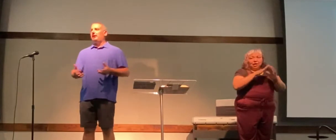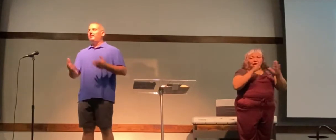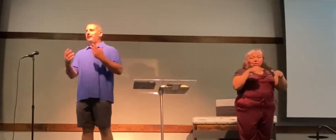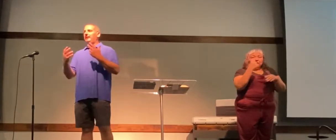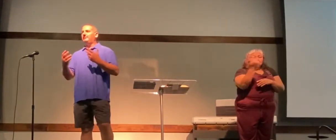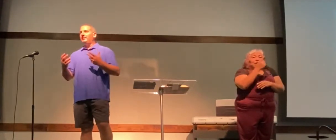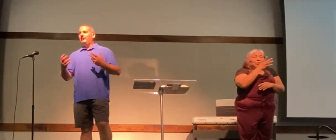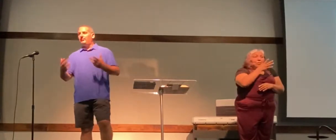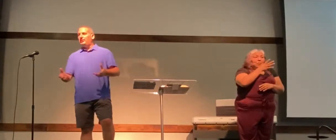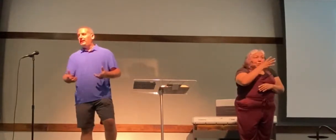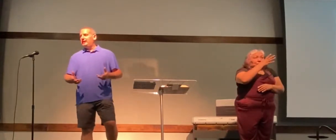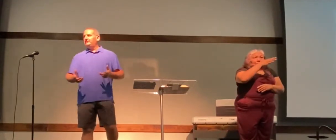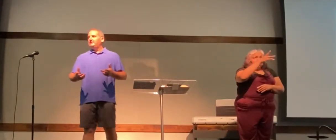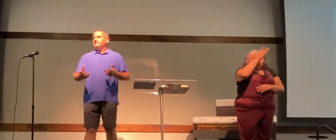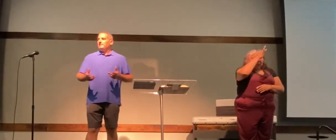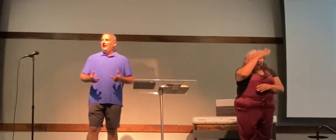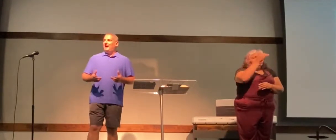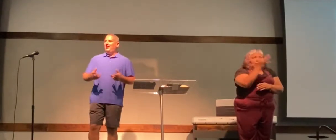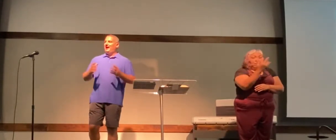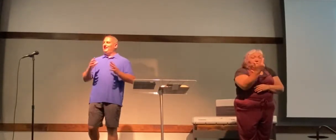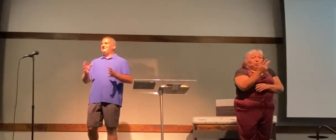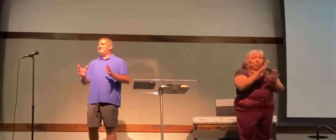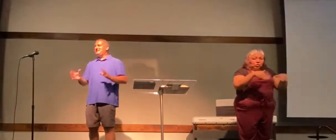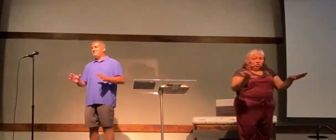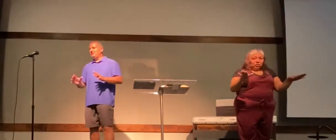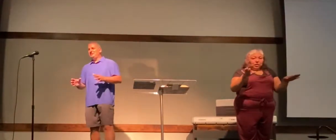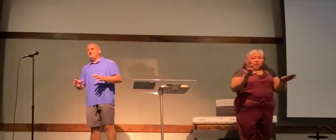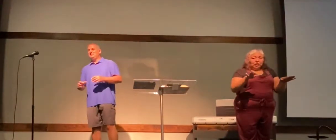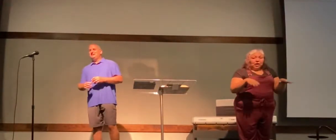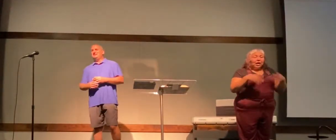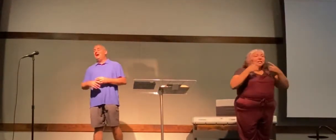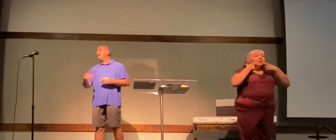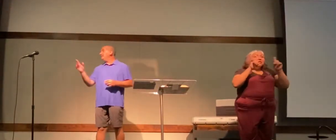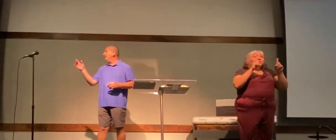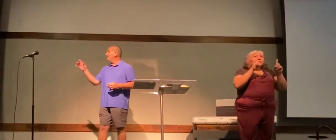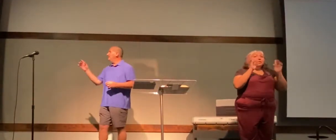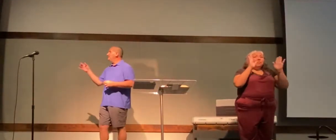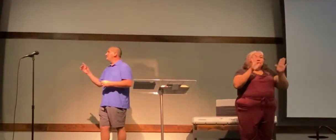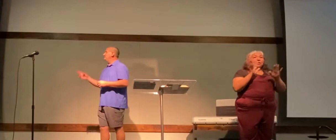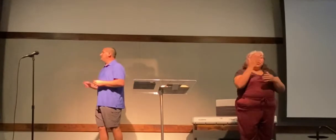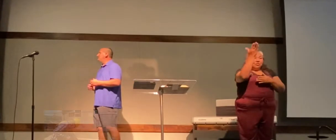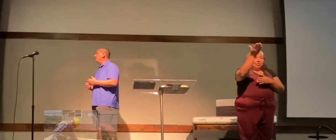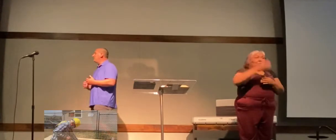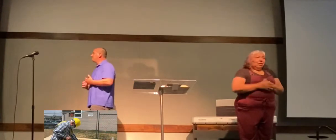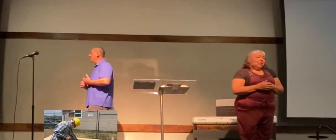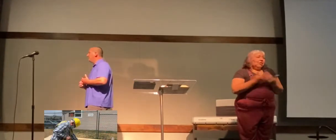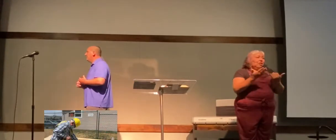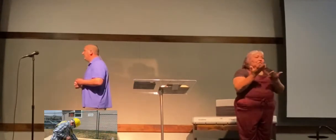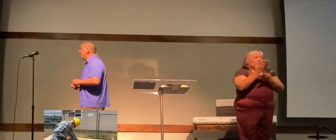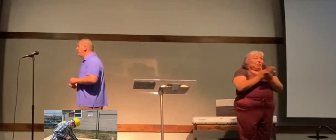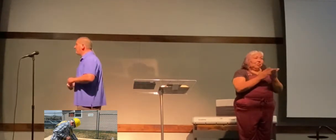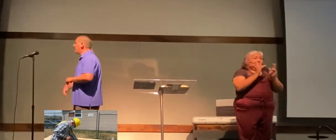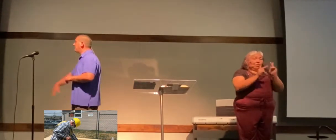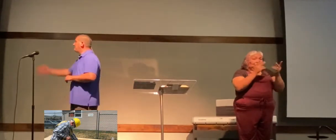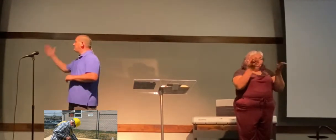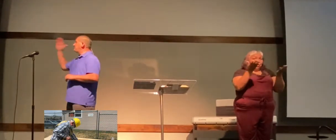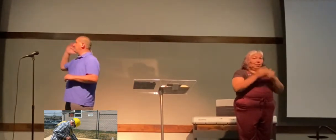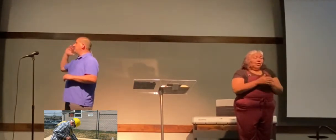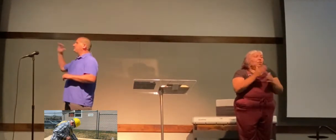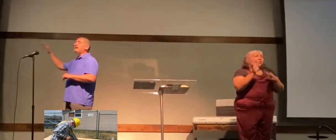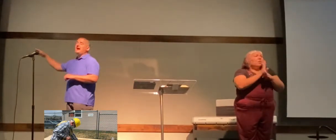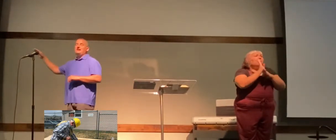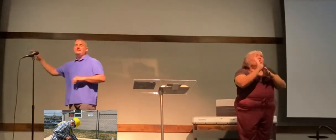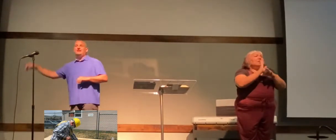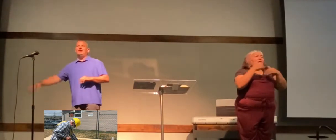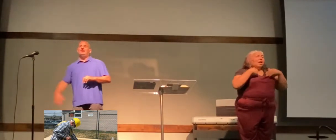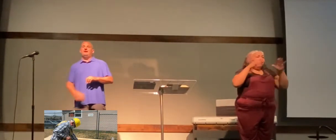single parent of three kids, and his testimony is amazing. Oh, here you go. Here's some of them right here. So they were busy putting